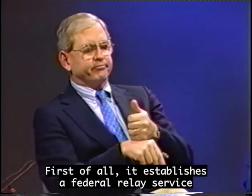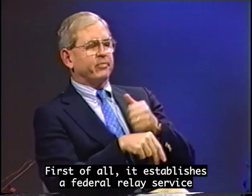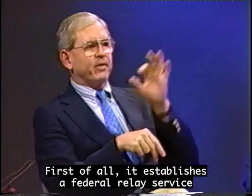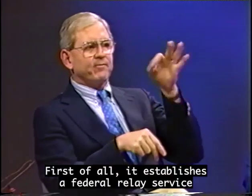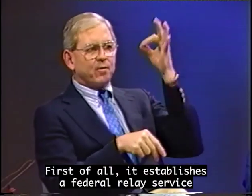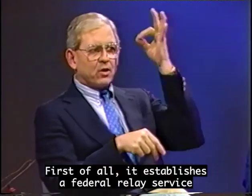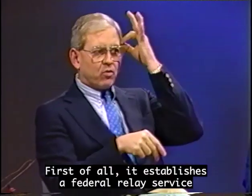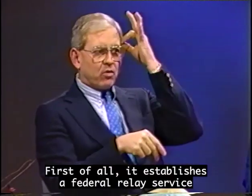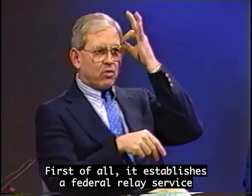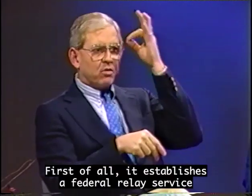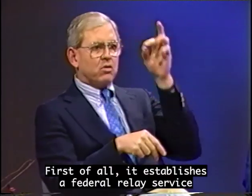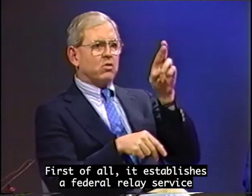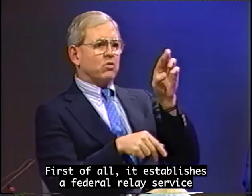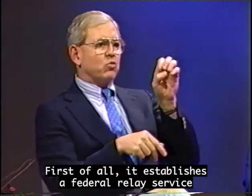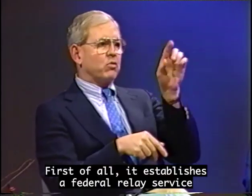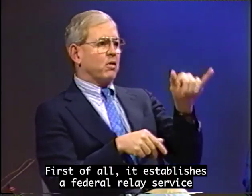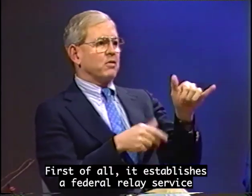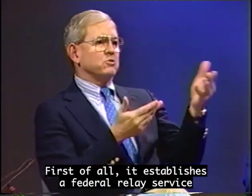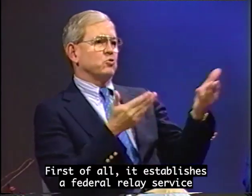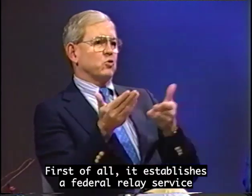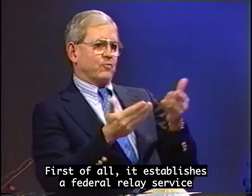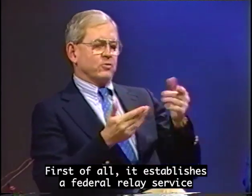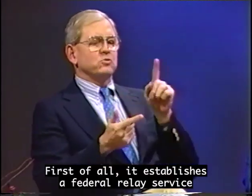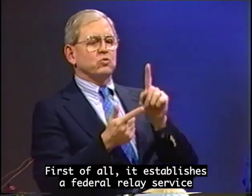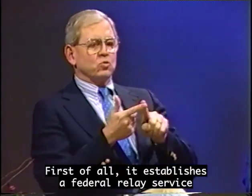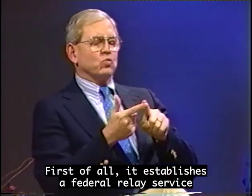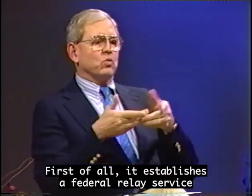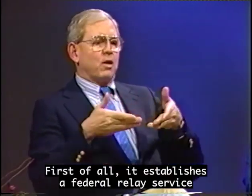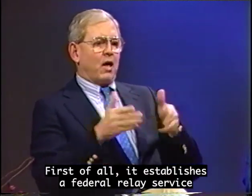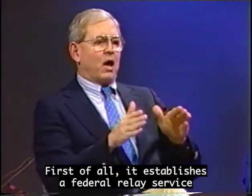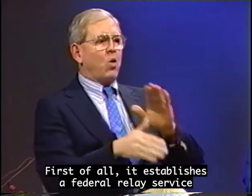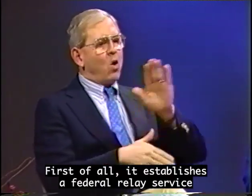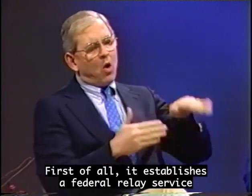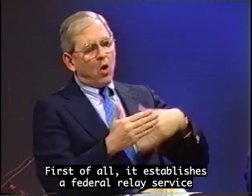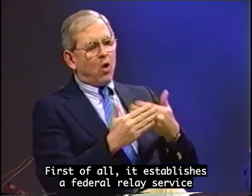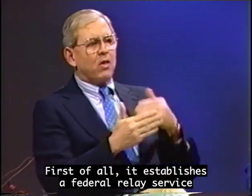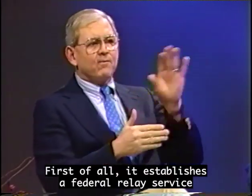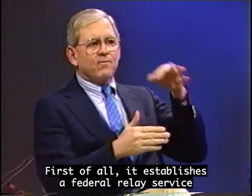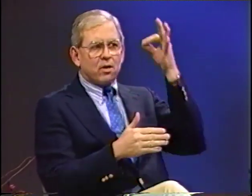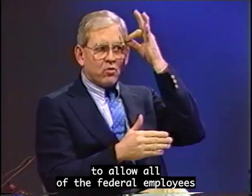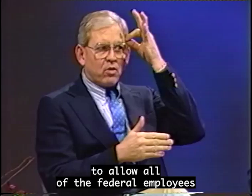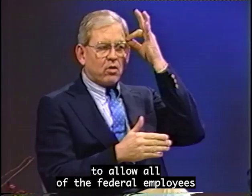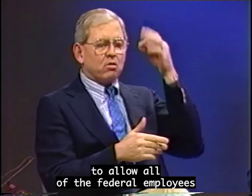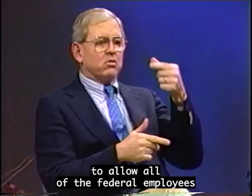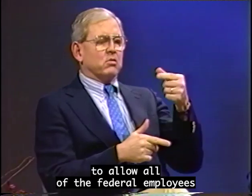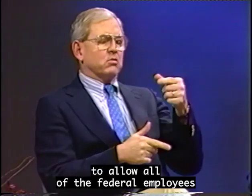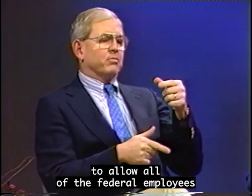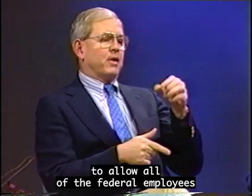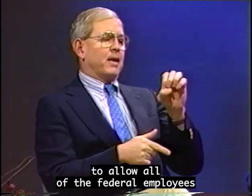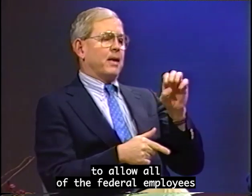First of all, it establishes a federal relay service to allow all of